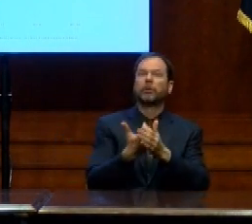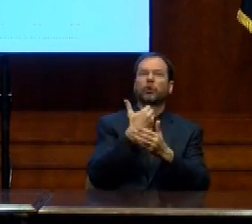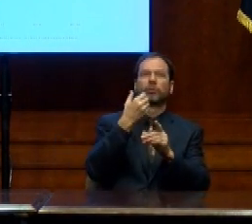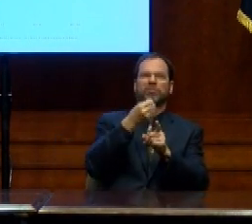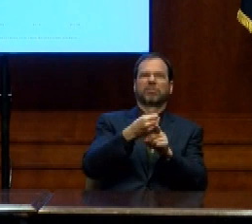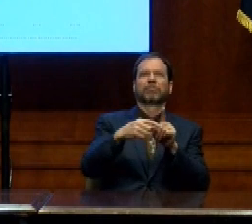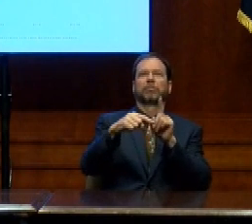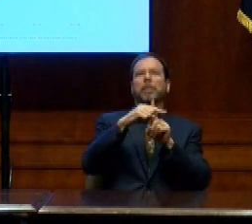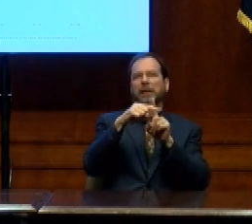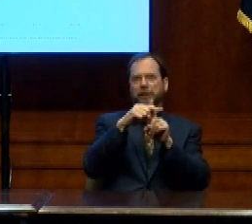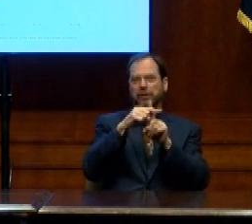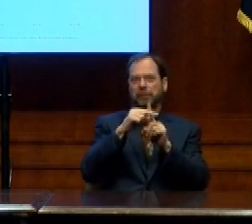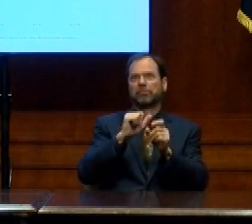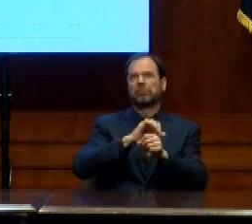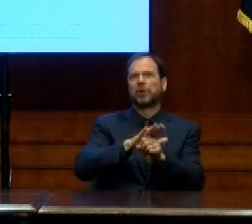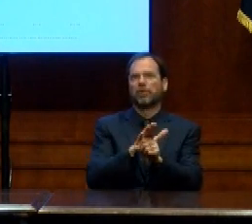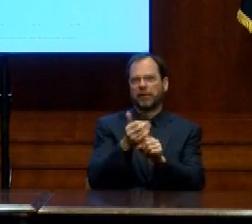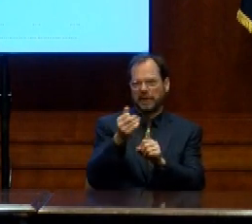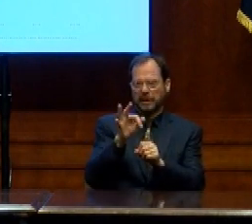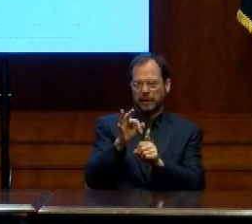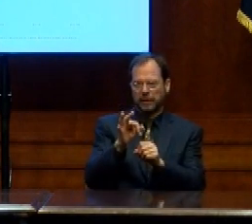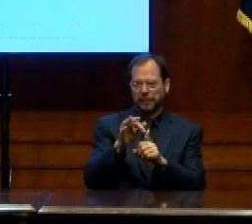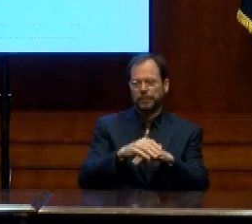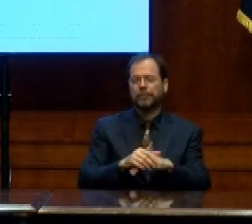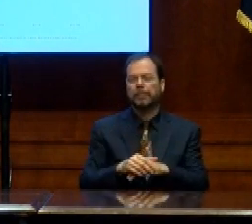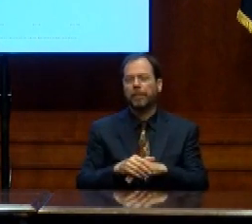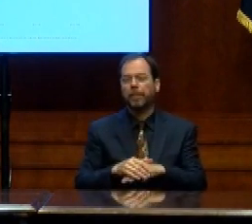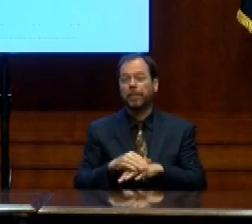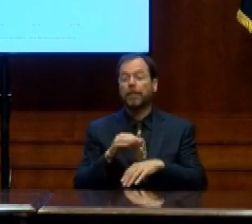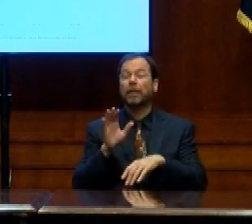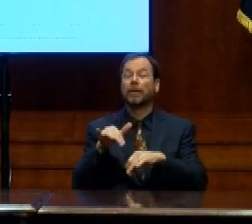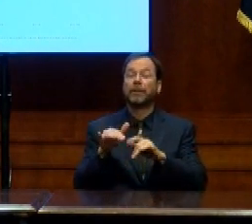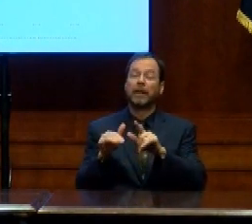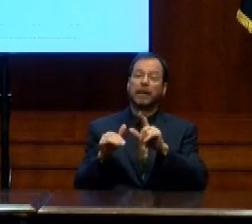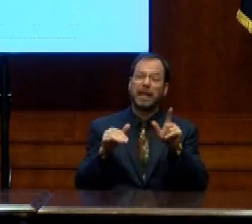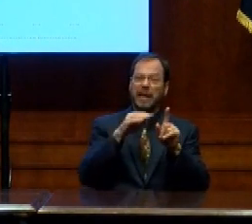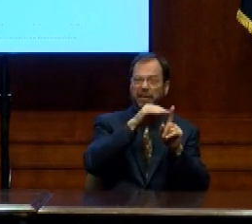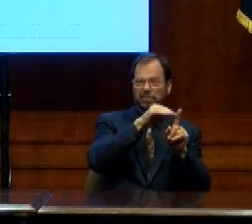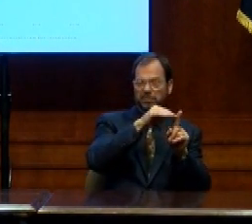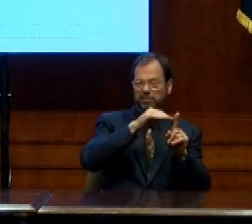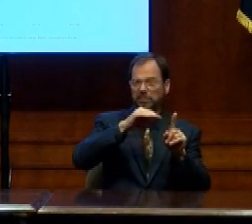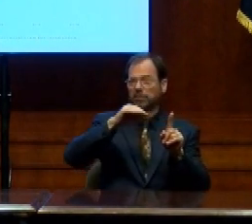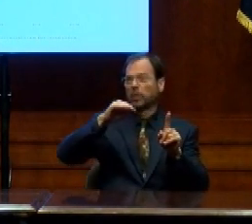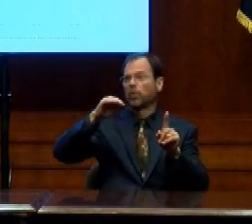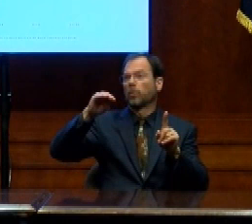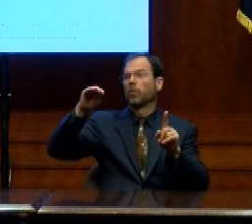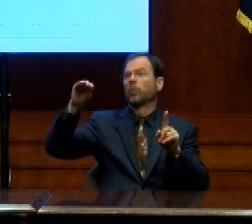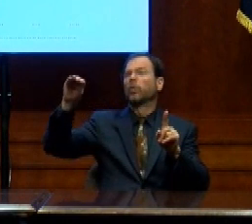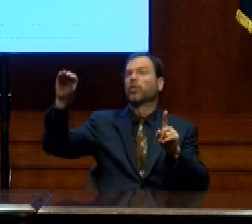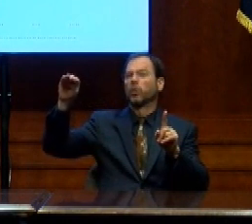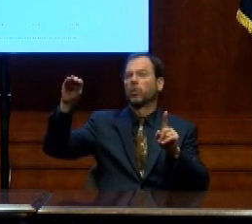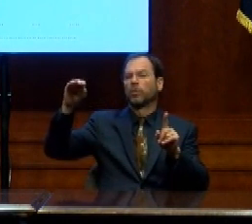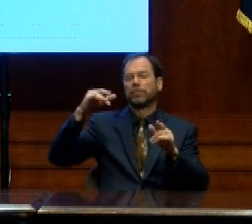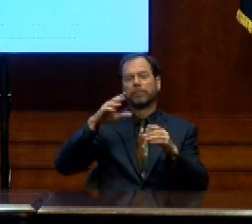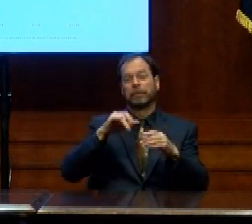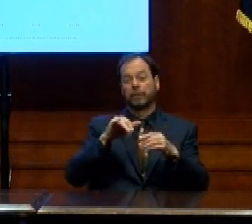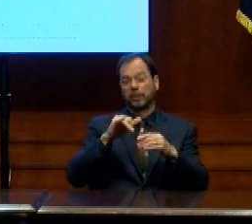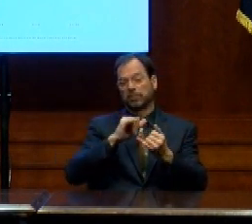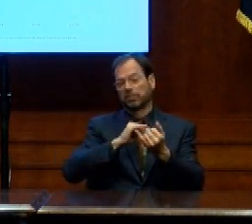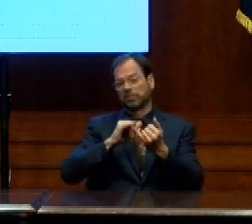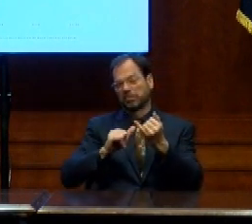positive cases of COVID-19. On the left-hand side, going up all the way to the latter part of